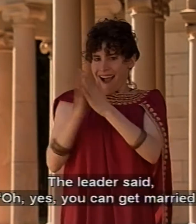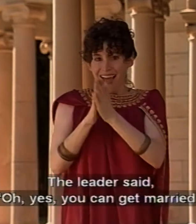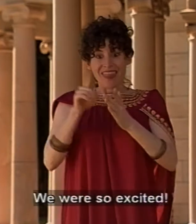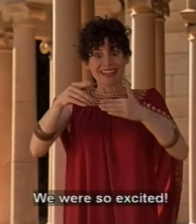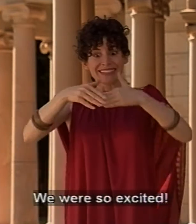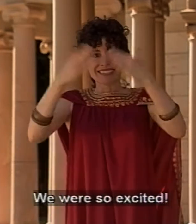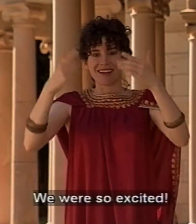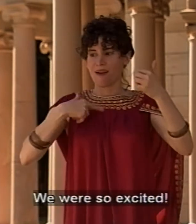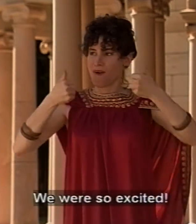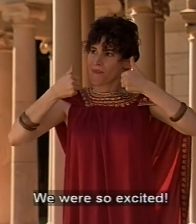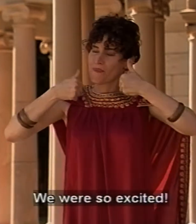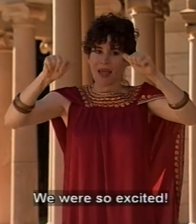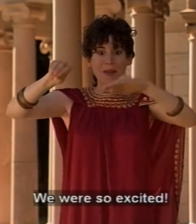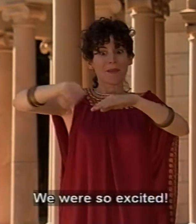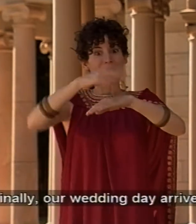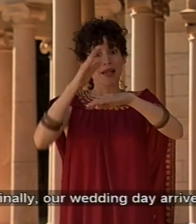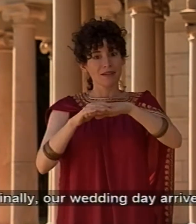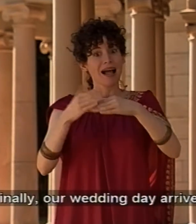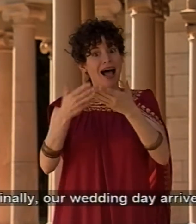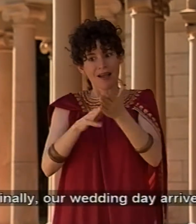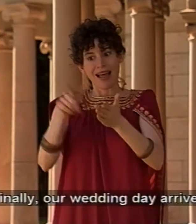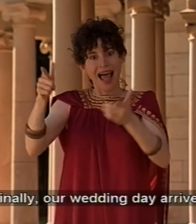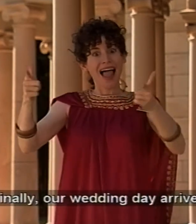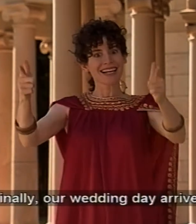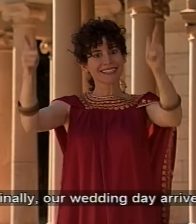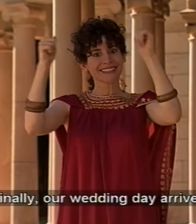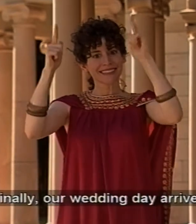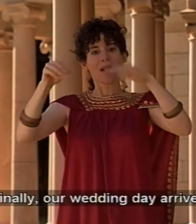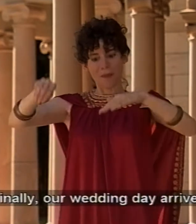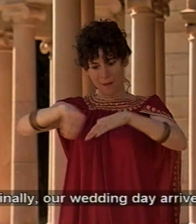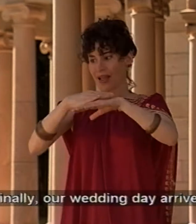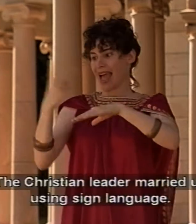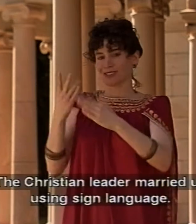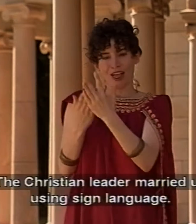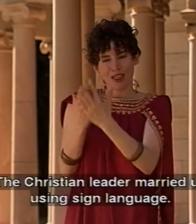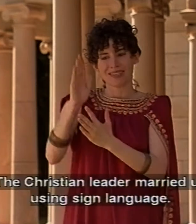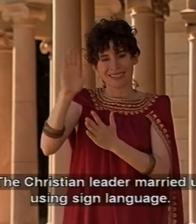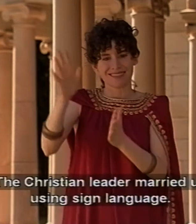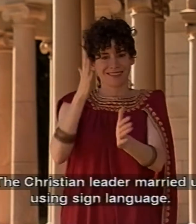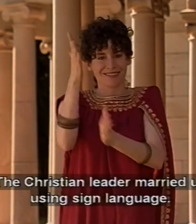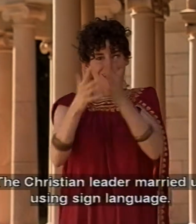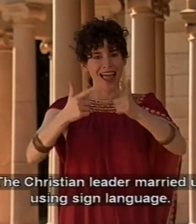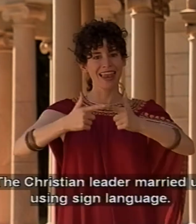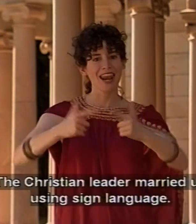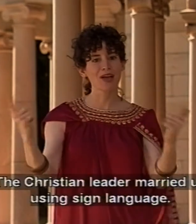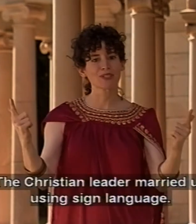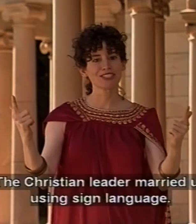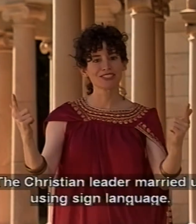were so excited. Finally, our wedding day arrived. The leader of the Christians married us using